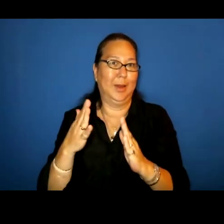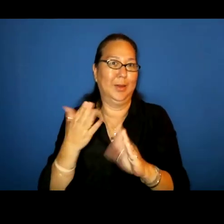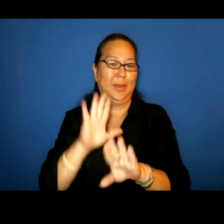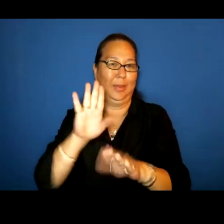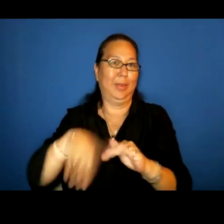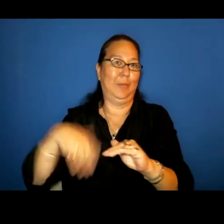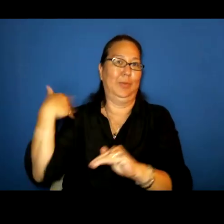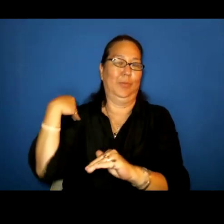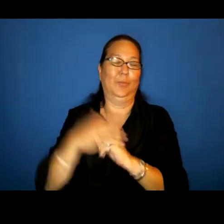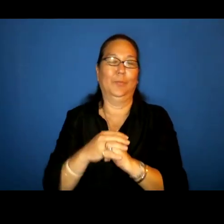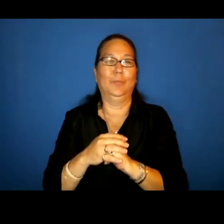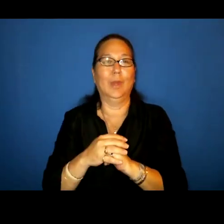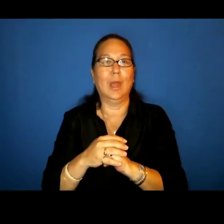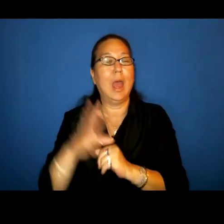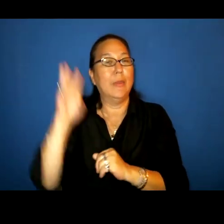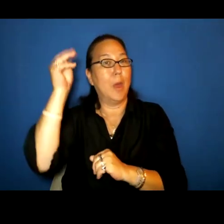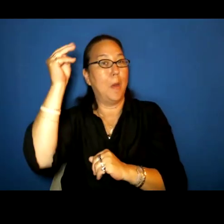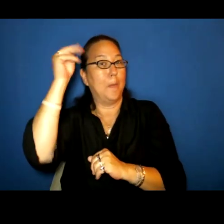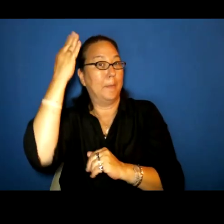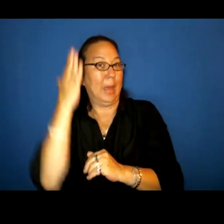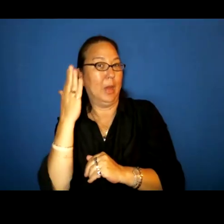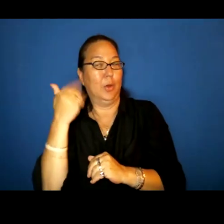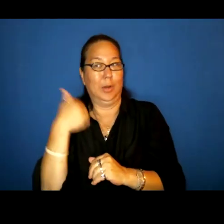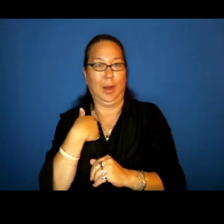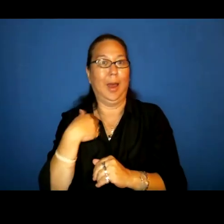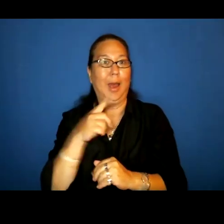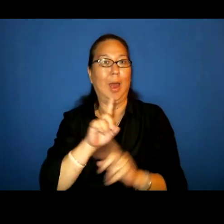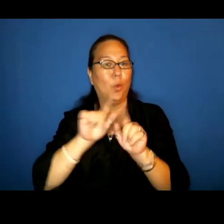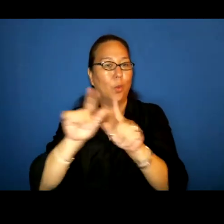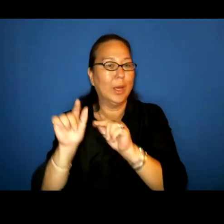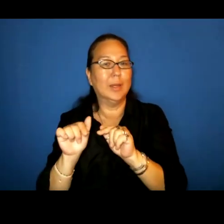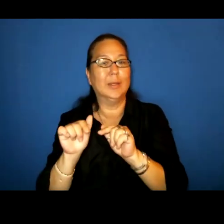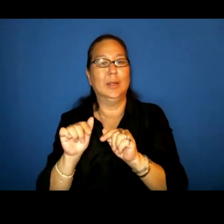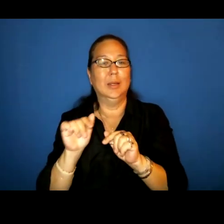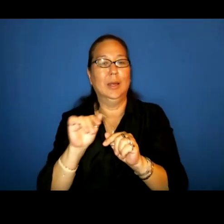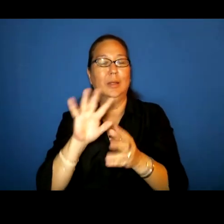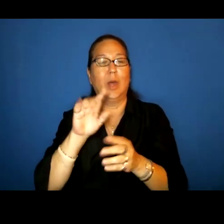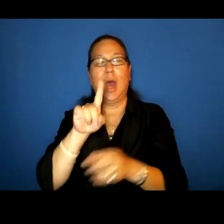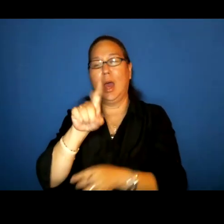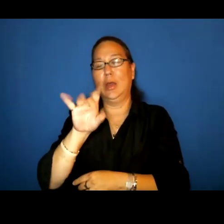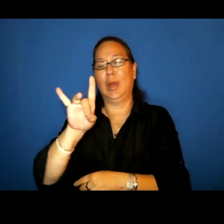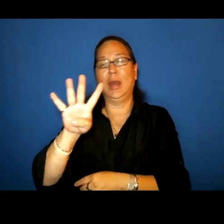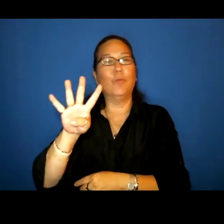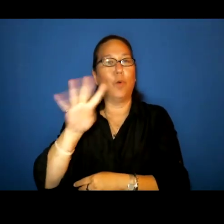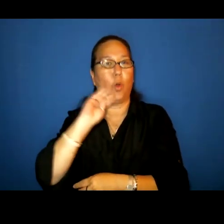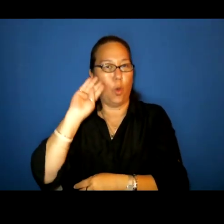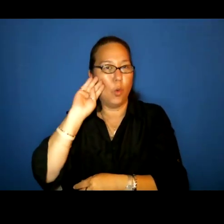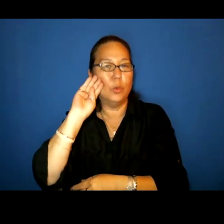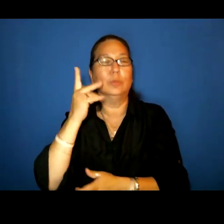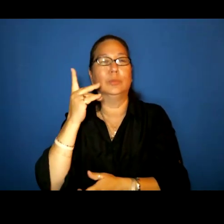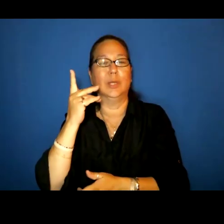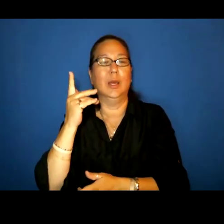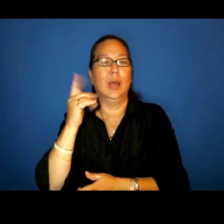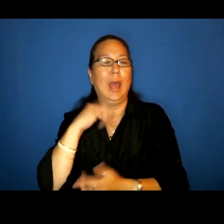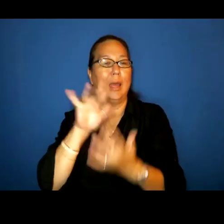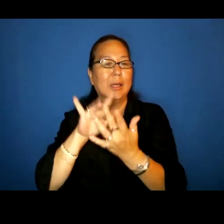I, we went and visited a total collectively of 184 homes and connected with 63 students